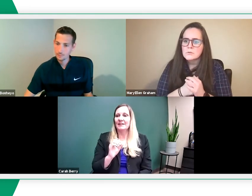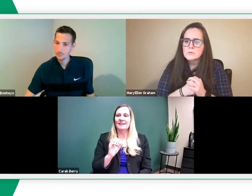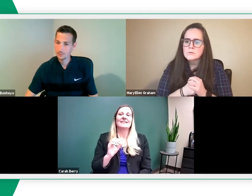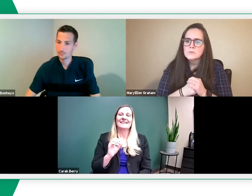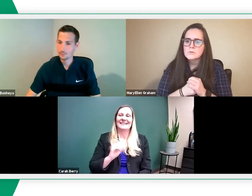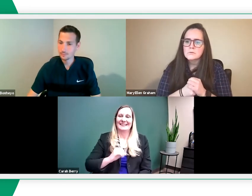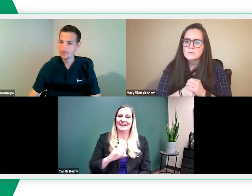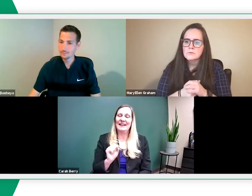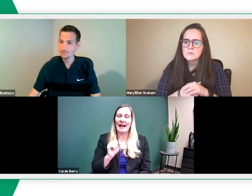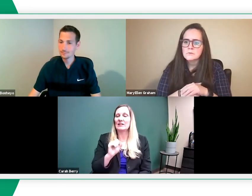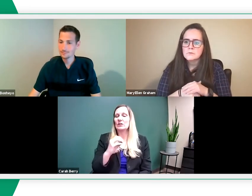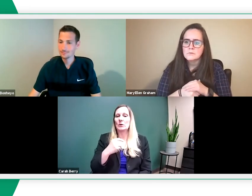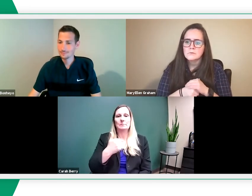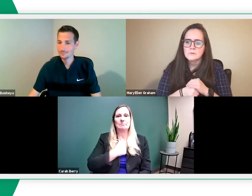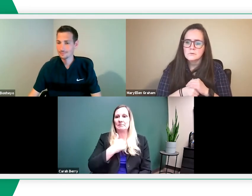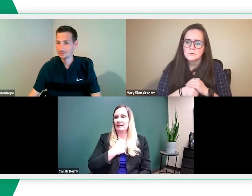Like yourself, what did you do?